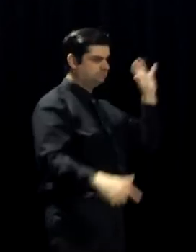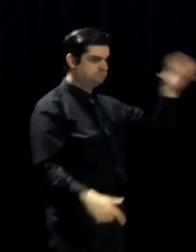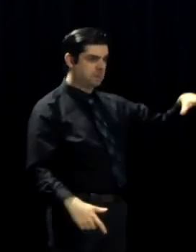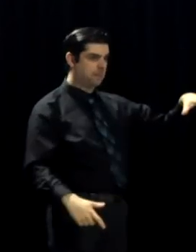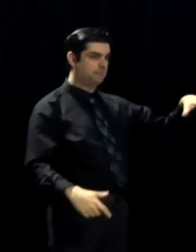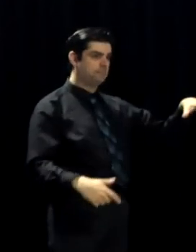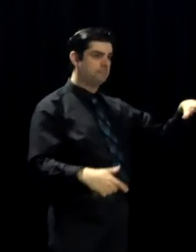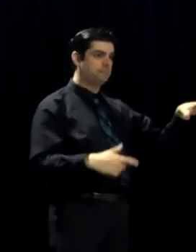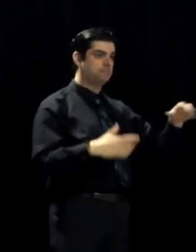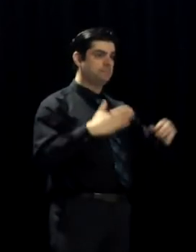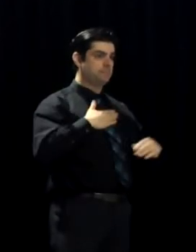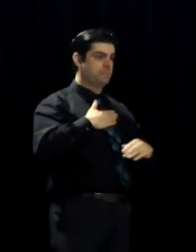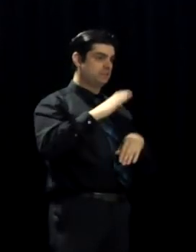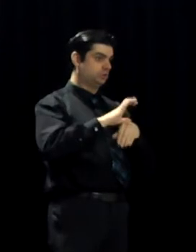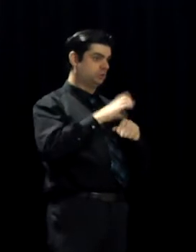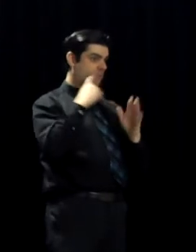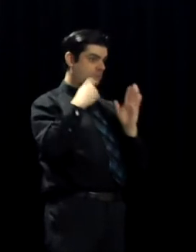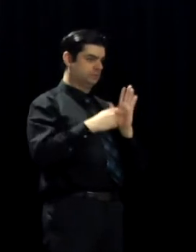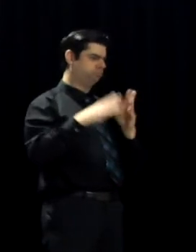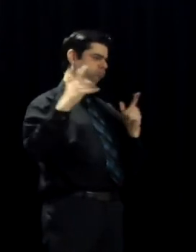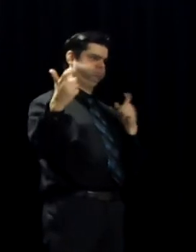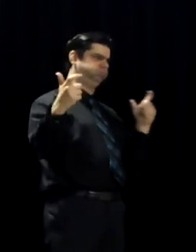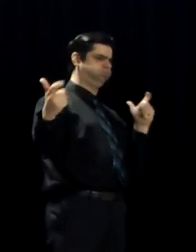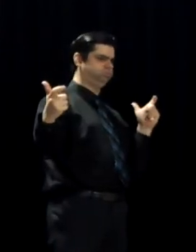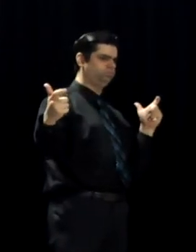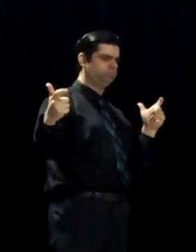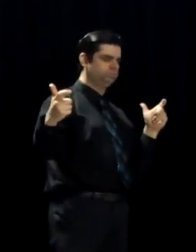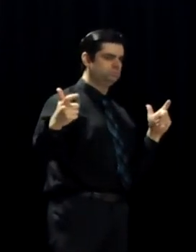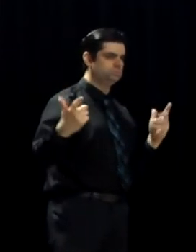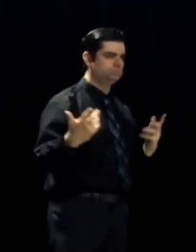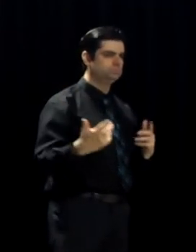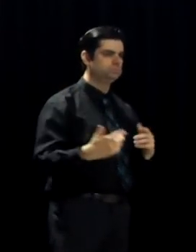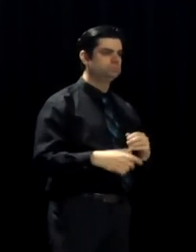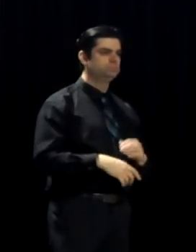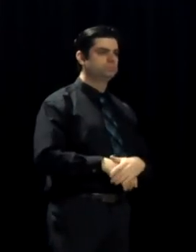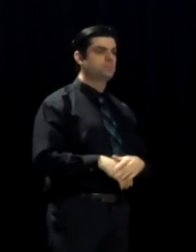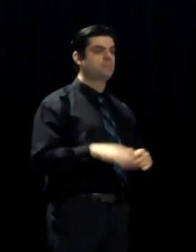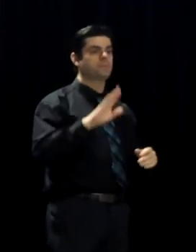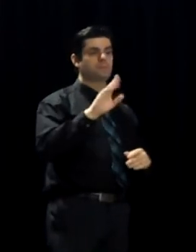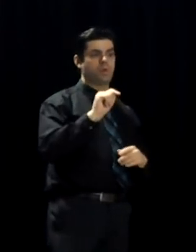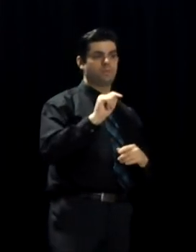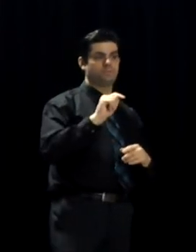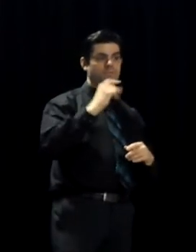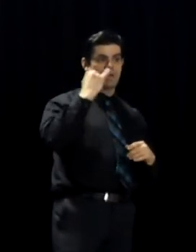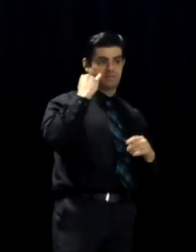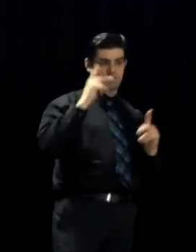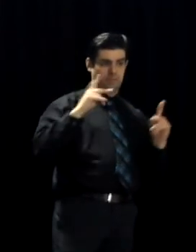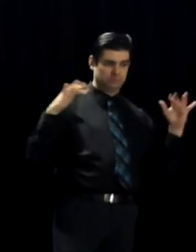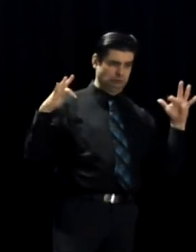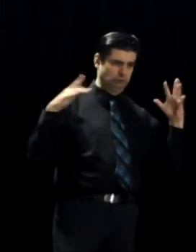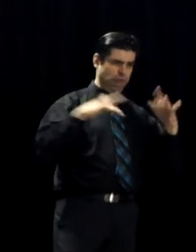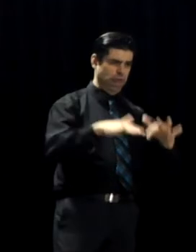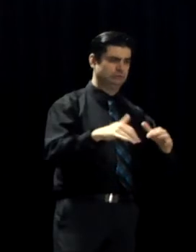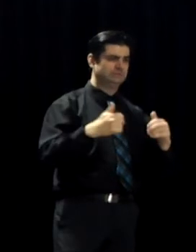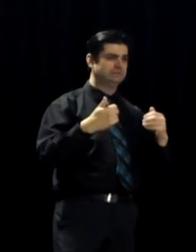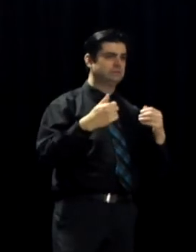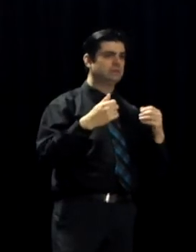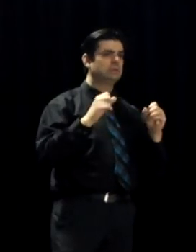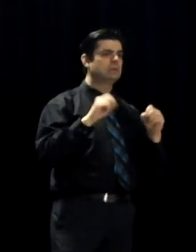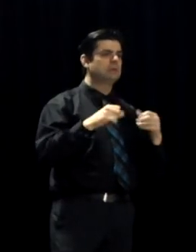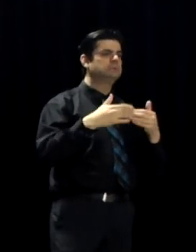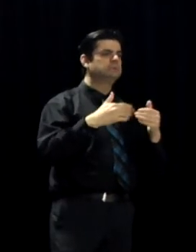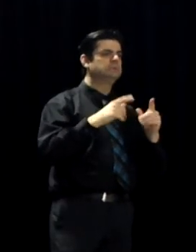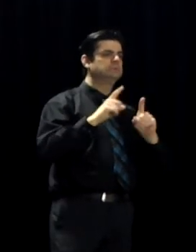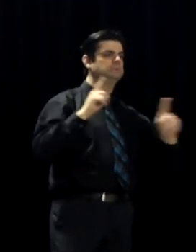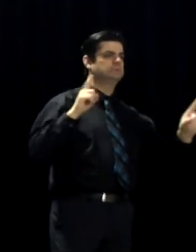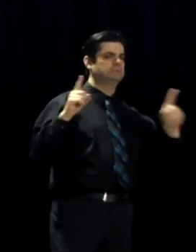church, even when you have a lot of people in the church, it's very easy to physical distance. And so to bring this